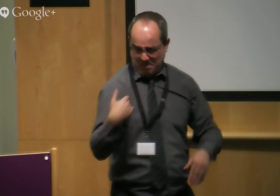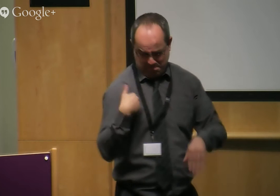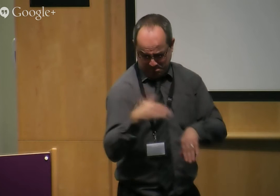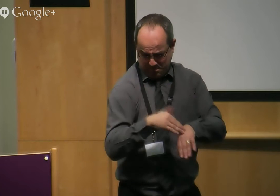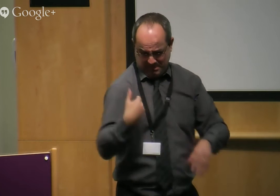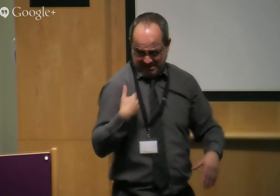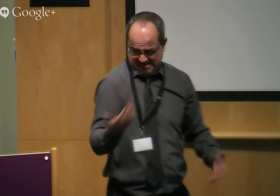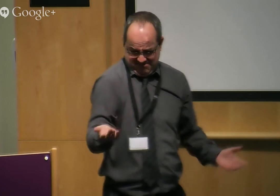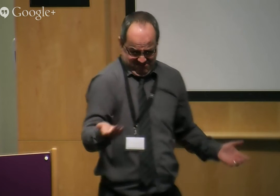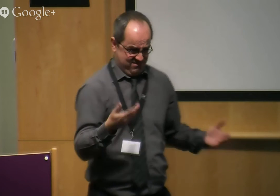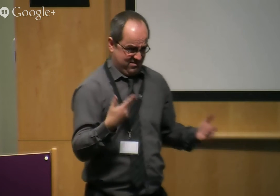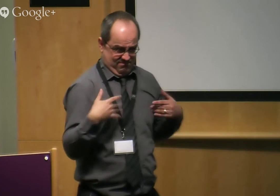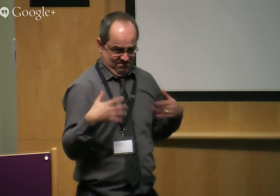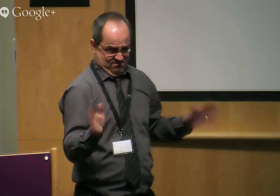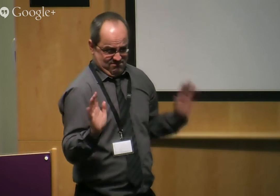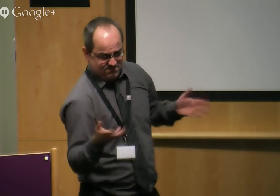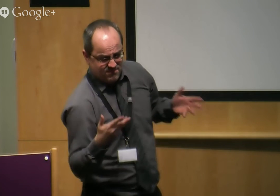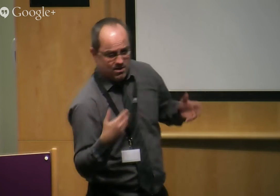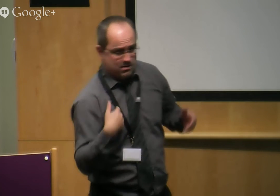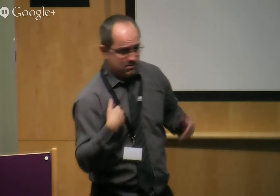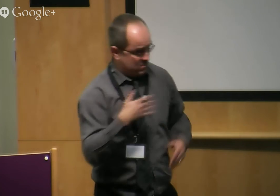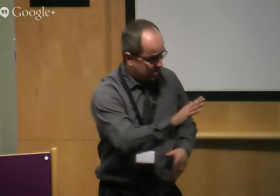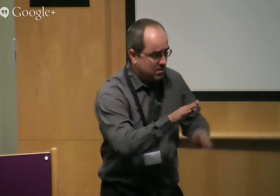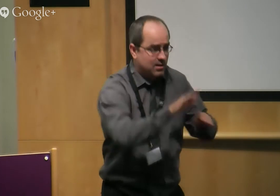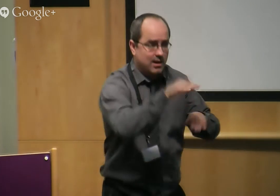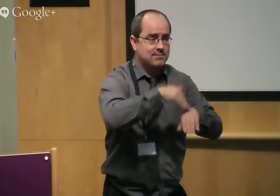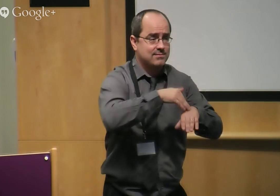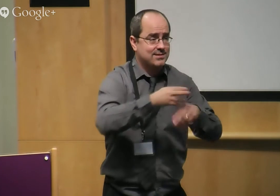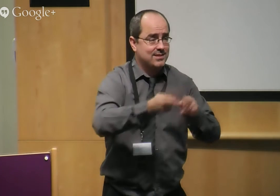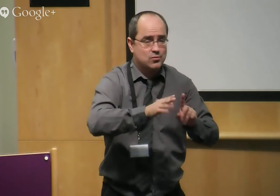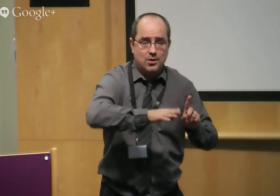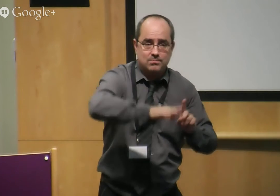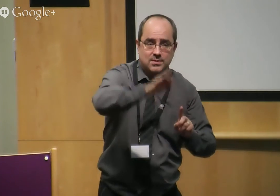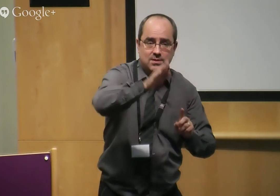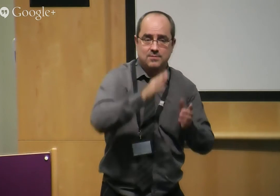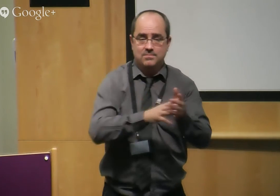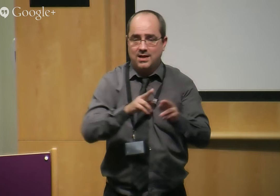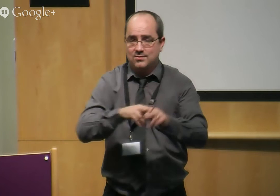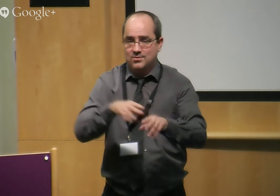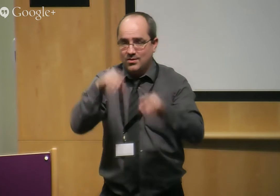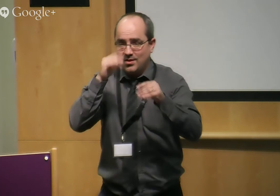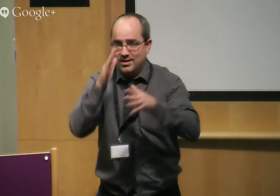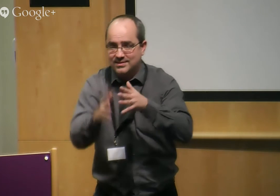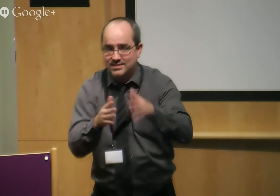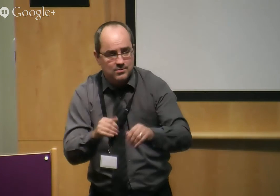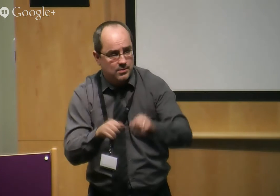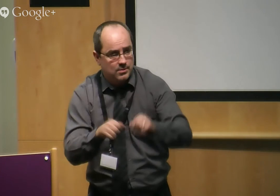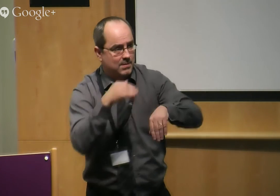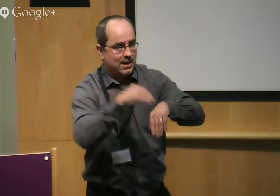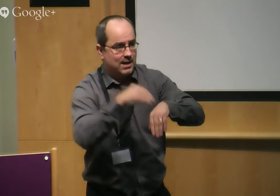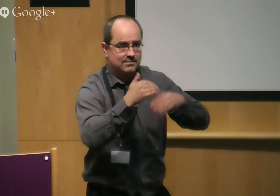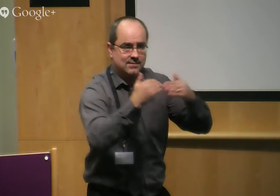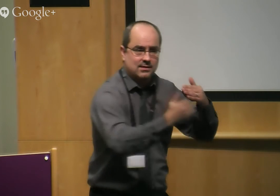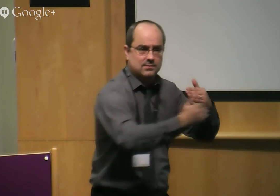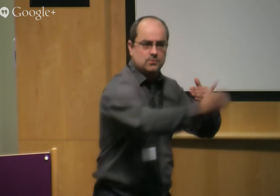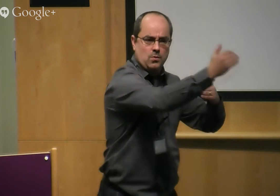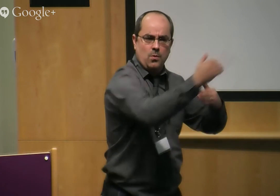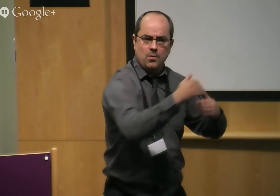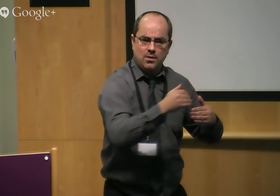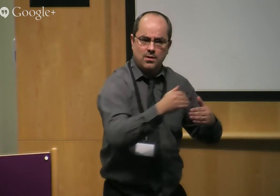that did BSL courses. And you go to whole raft of places. Parents could go and learn to sign with other people, but now